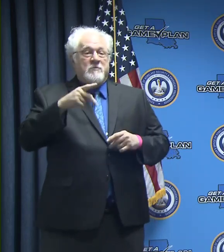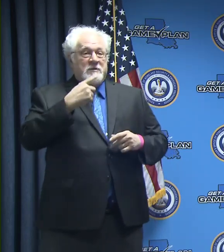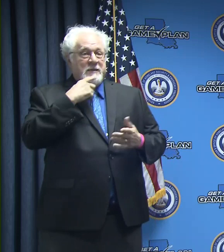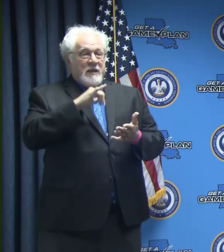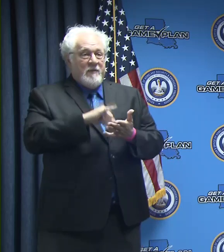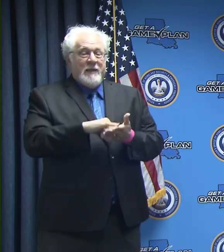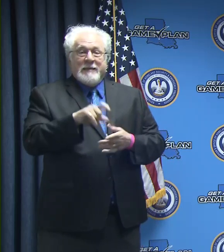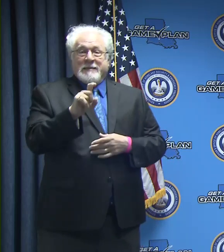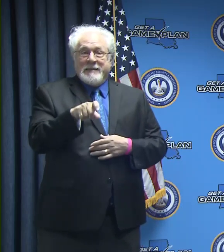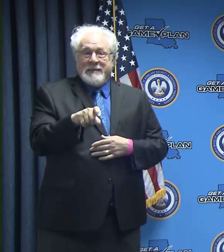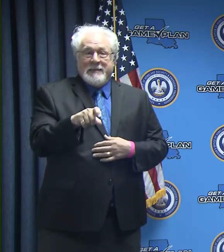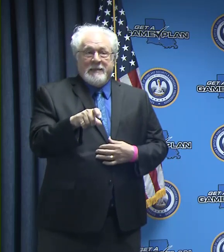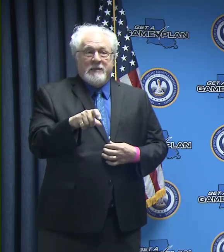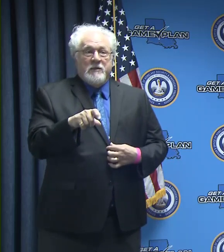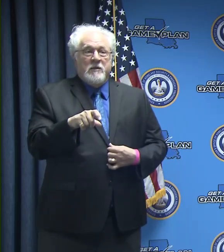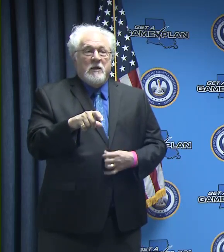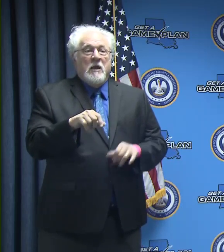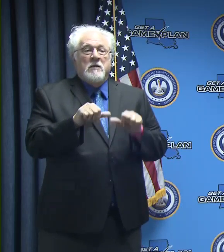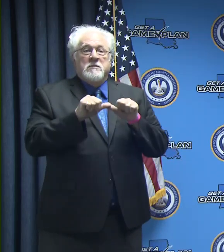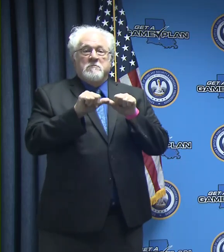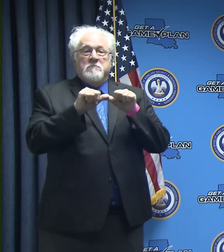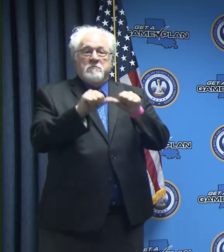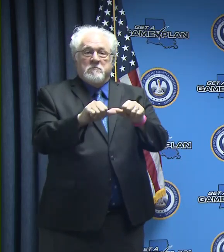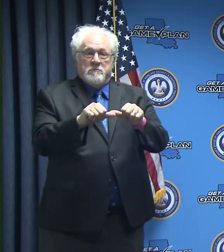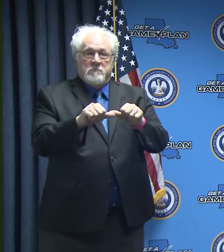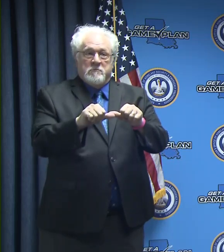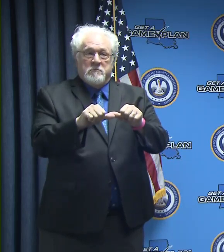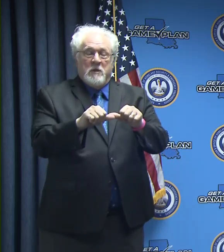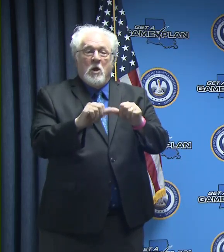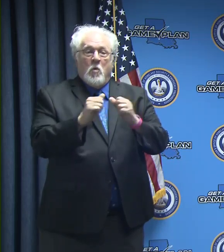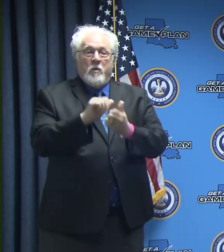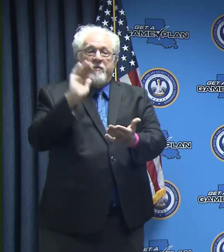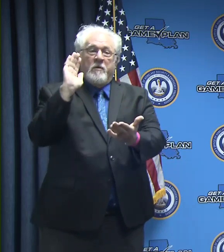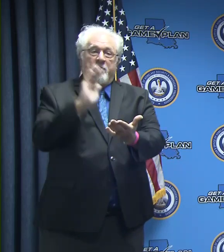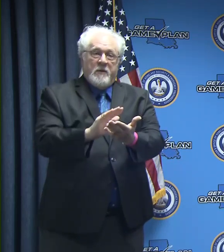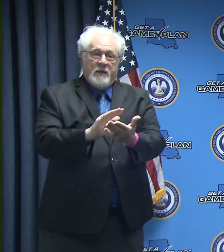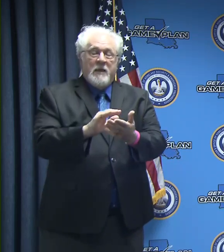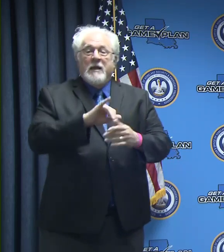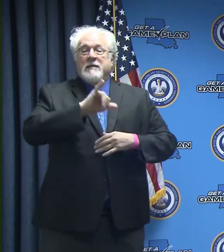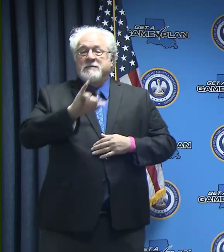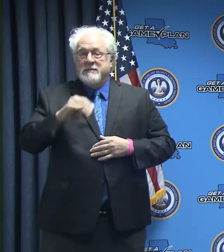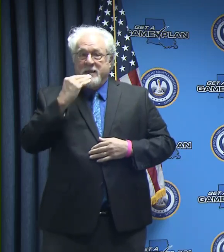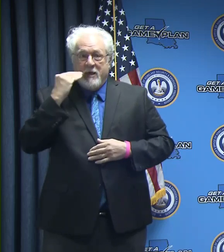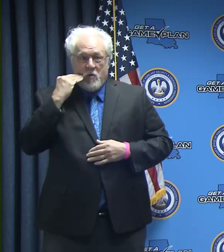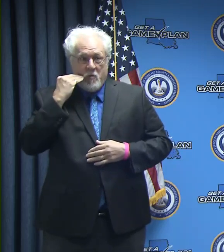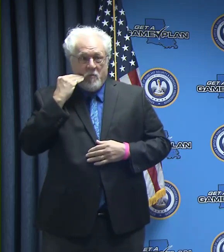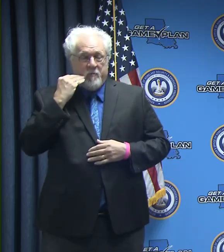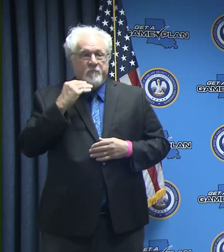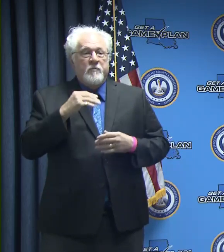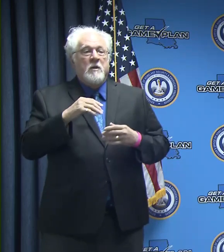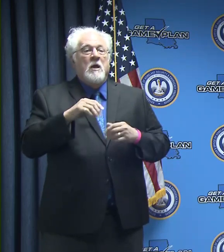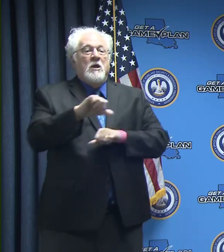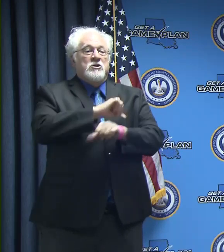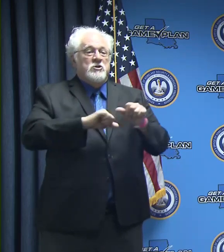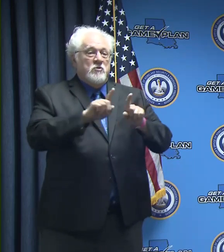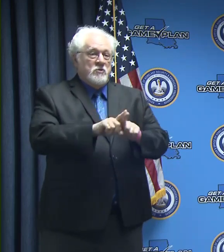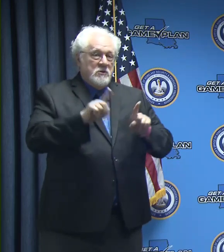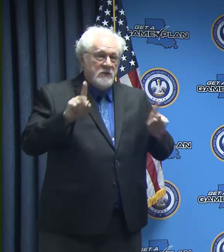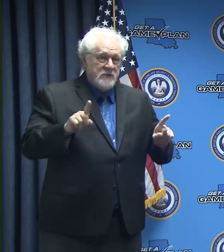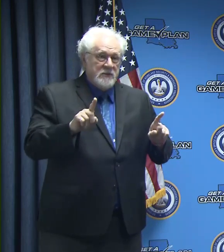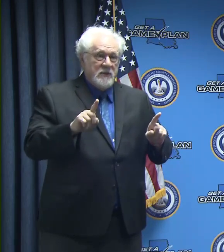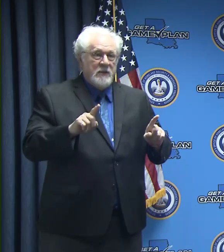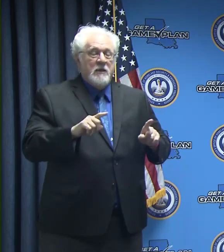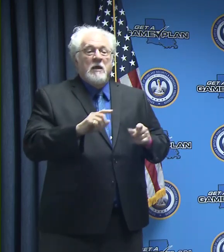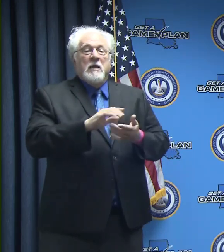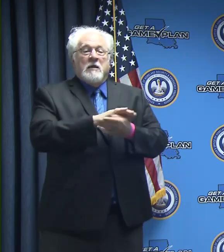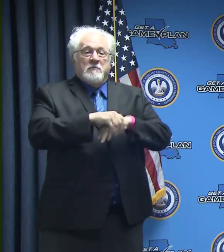this need to stick with the mitigation measures, the stay-at-home order here, the social distancing, all the